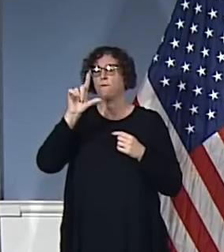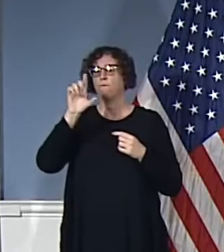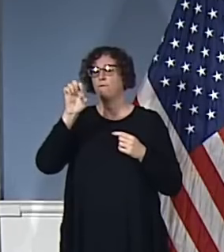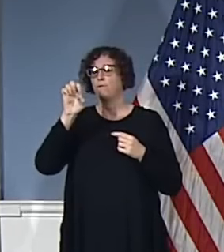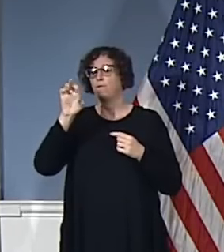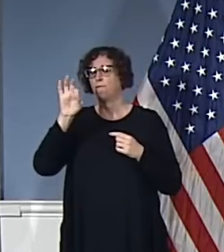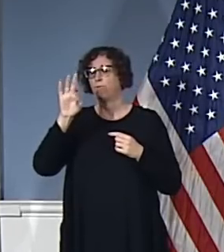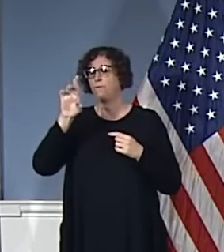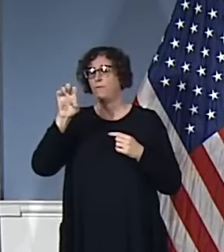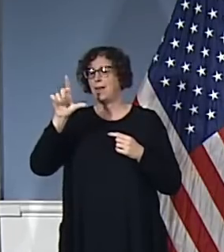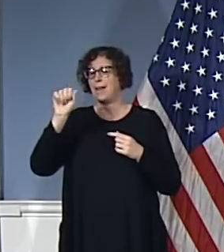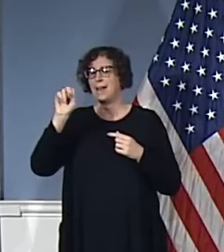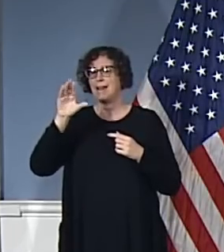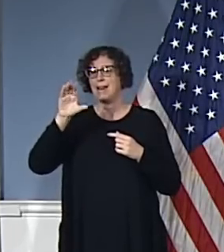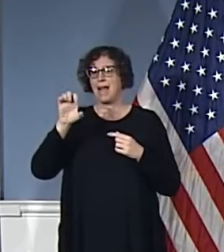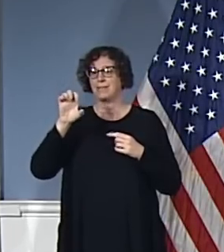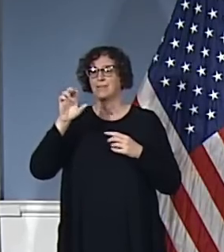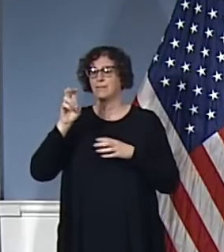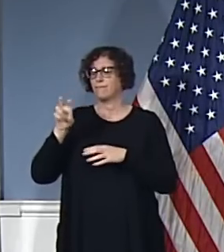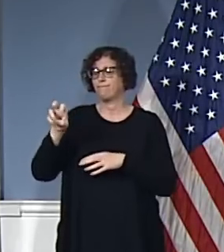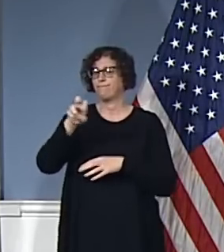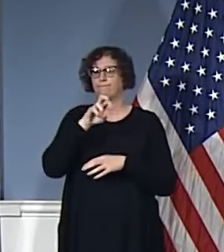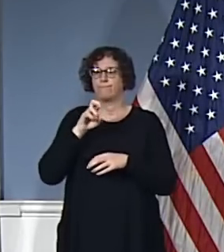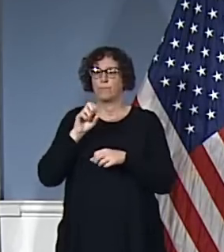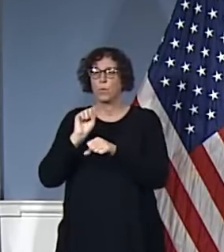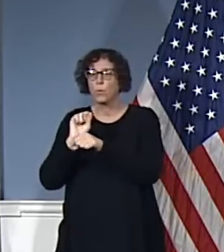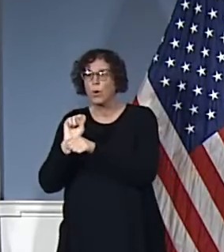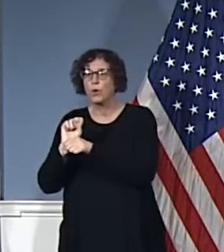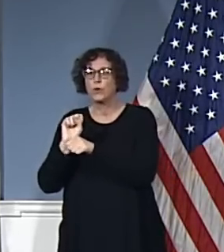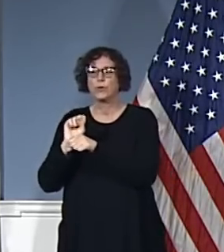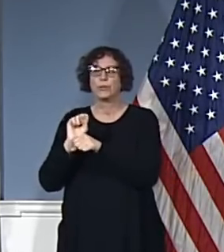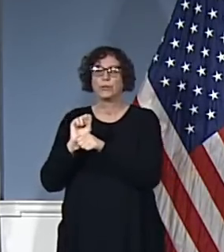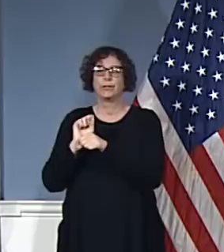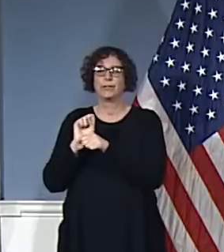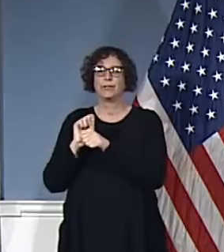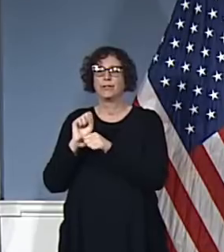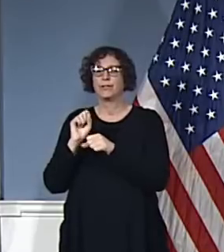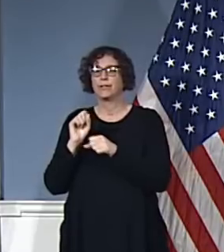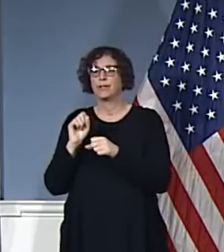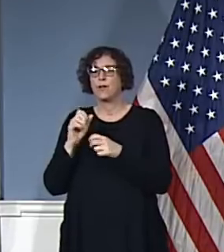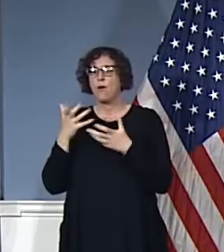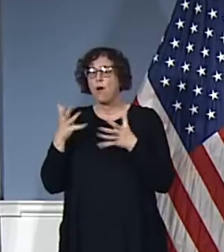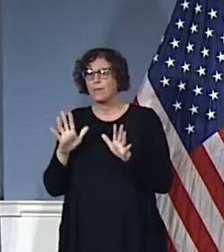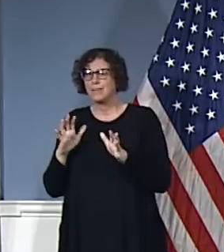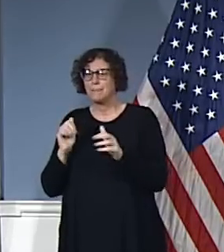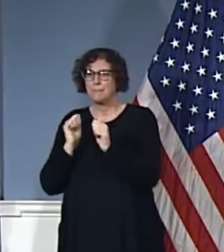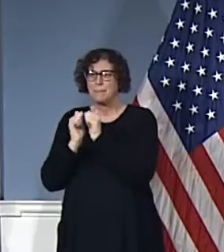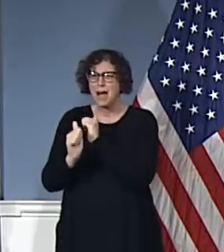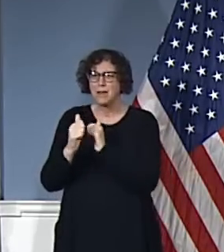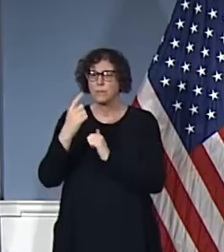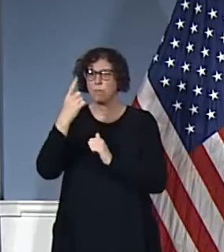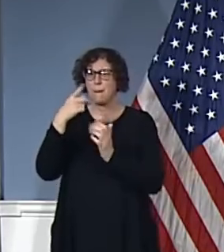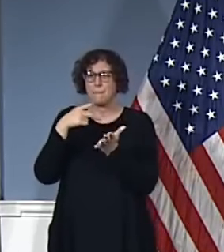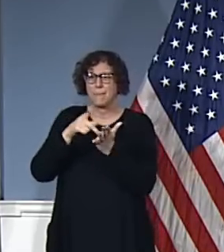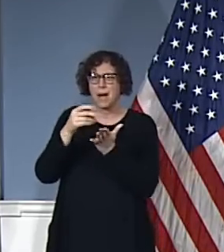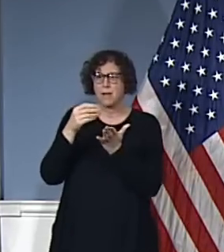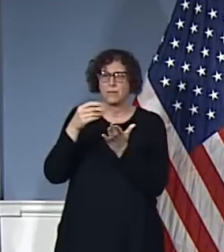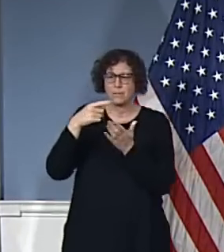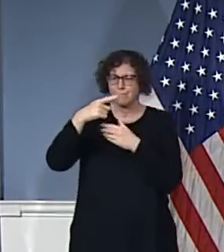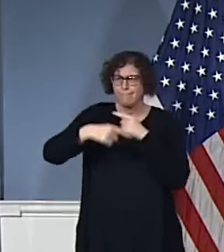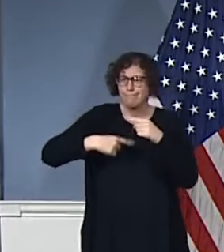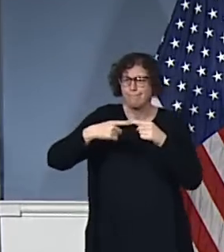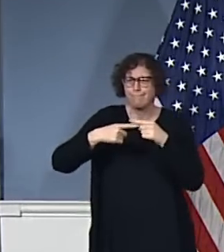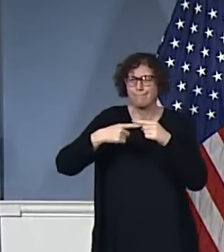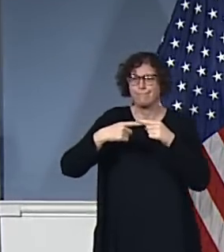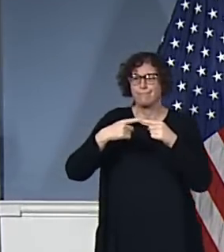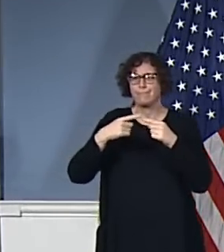of a single paycheck and some people are out of money. If someone is entirely out of money, let's say, and that goes everywhere